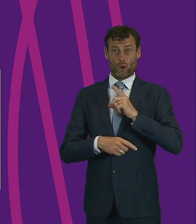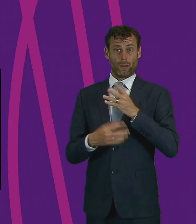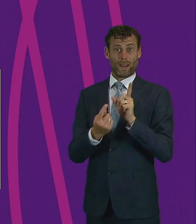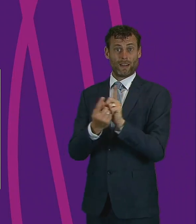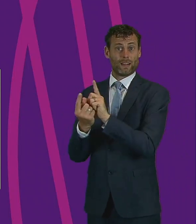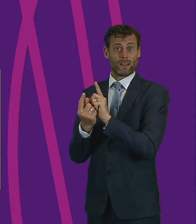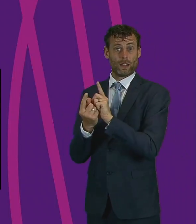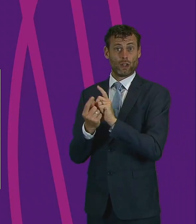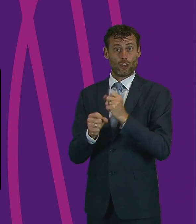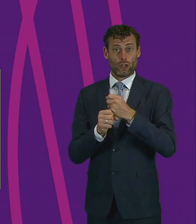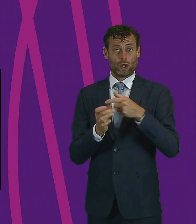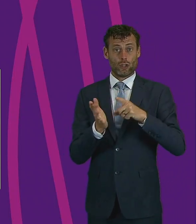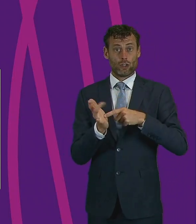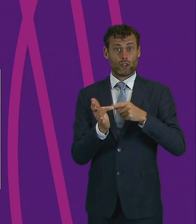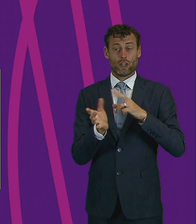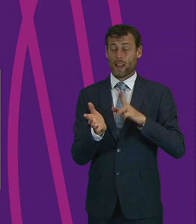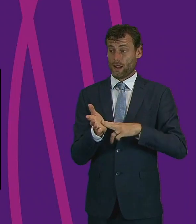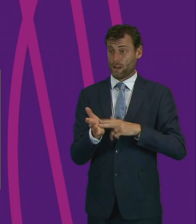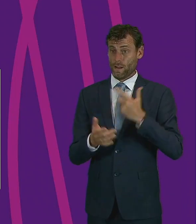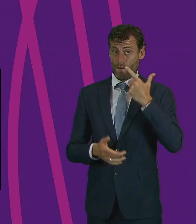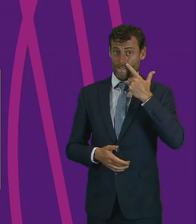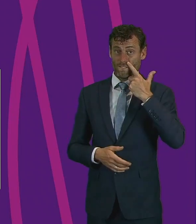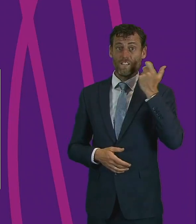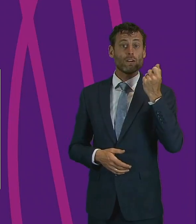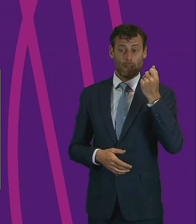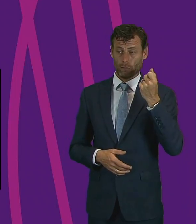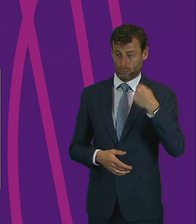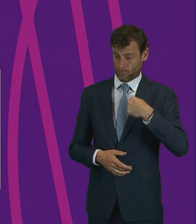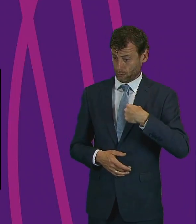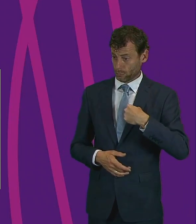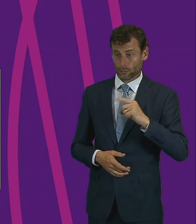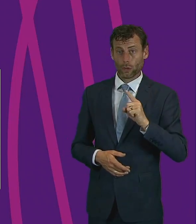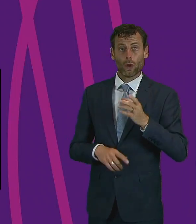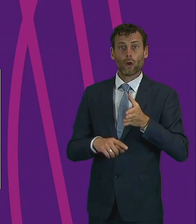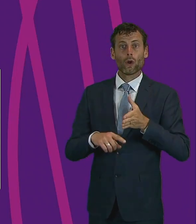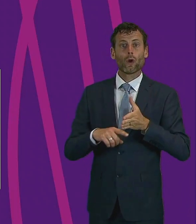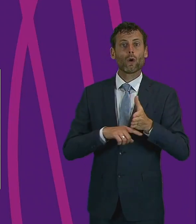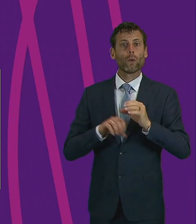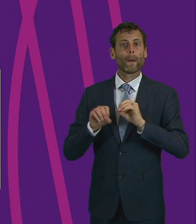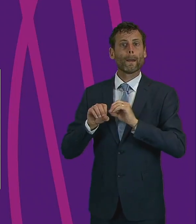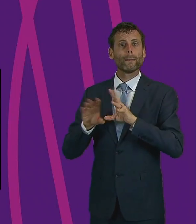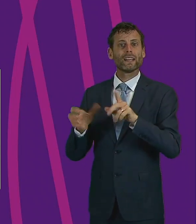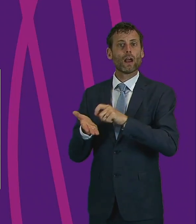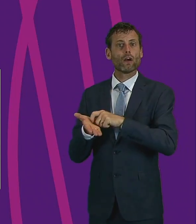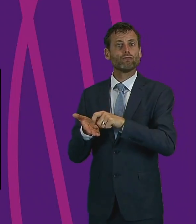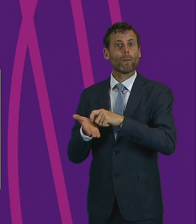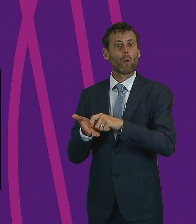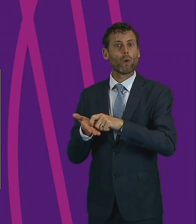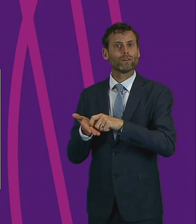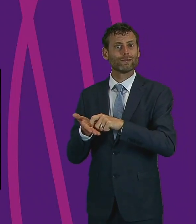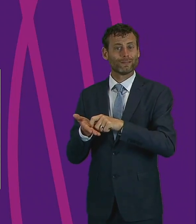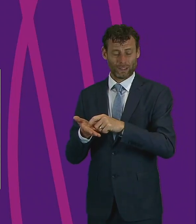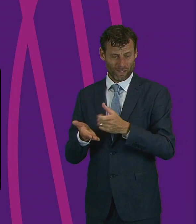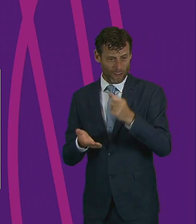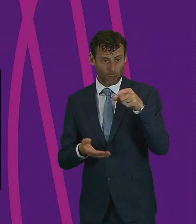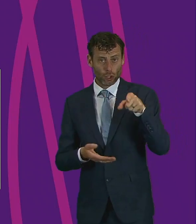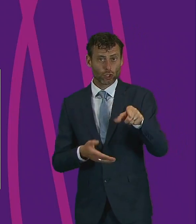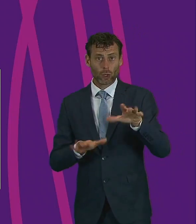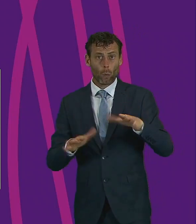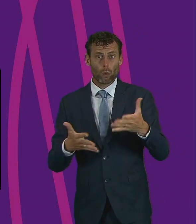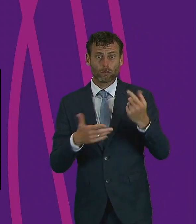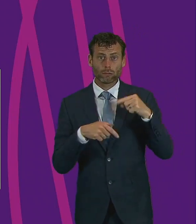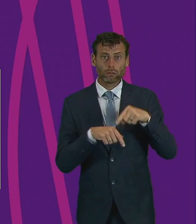Shockingly, Gillian only found out about the outbreak through media reports. This cannot happen again.